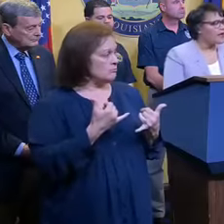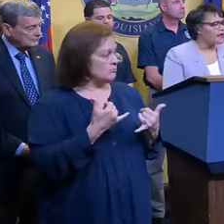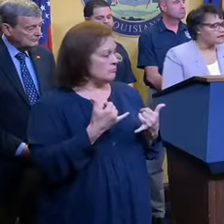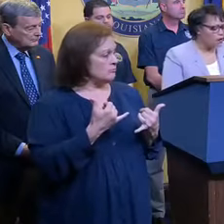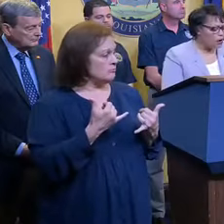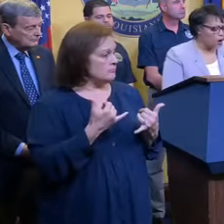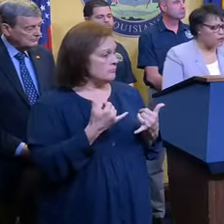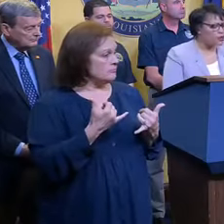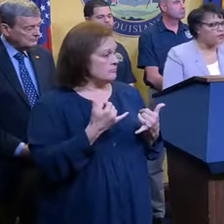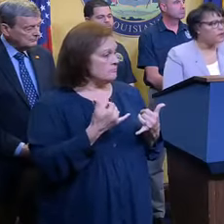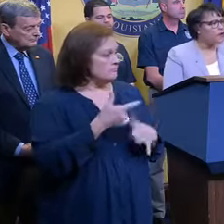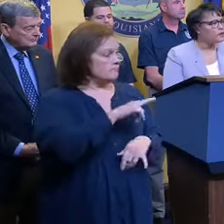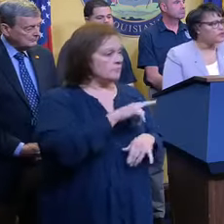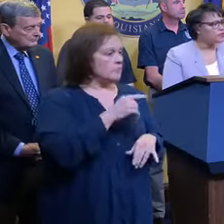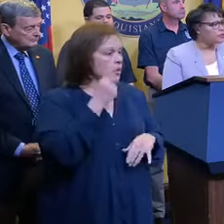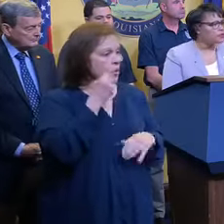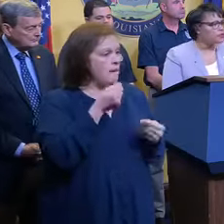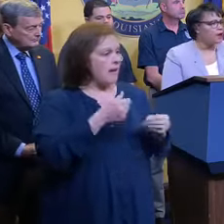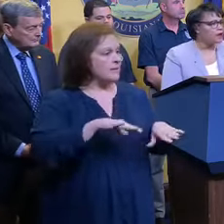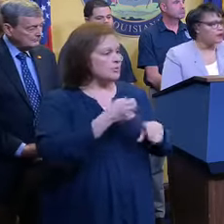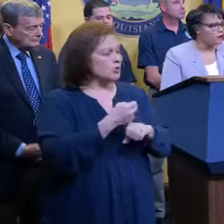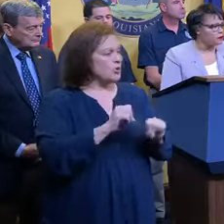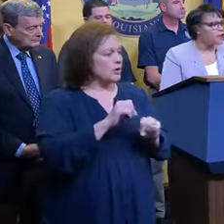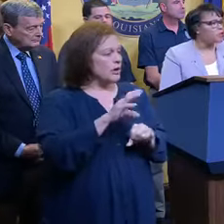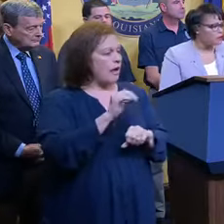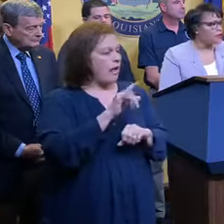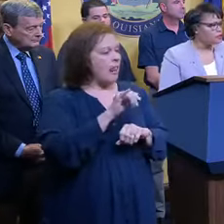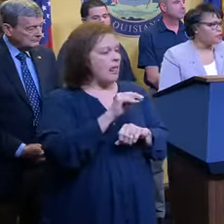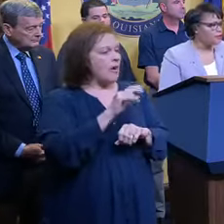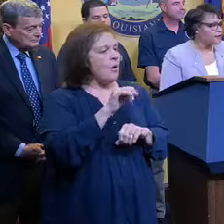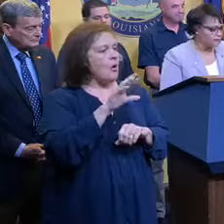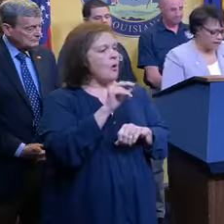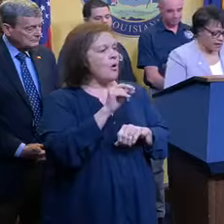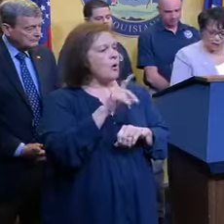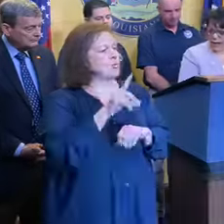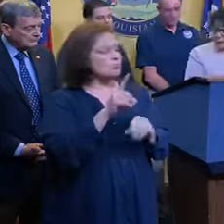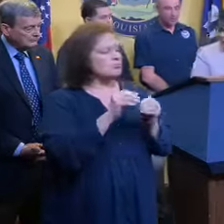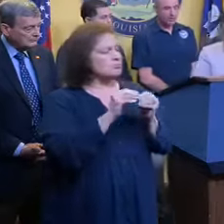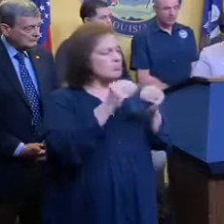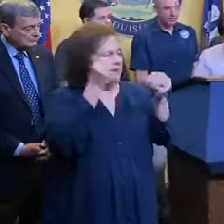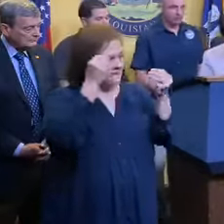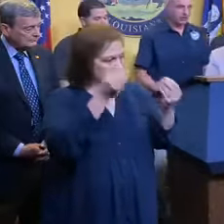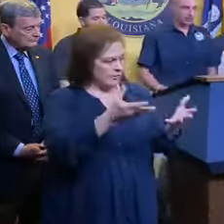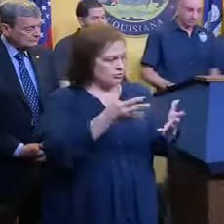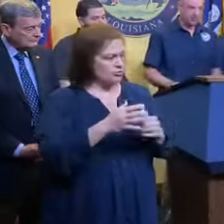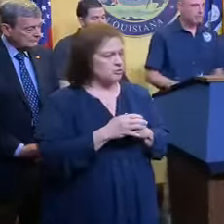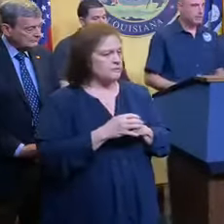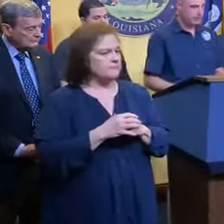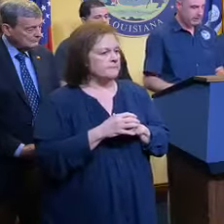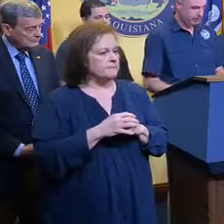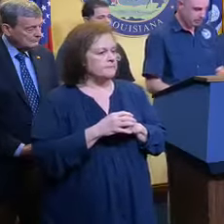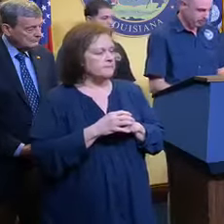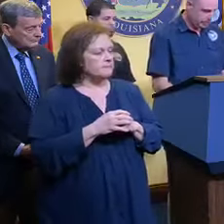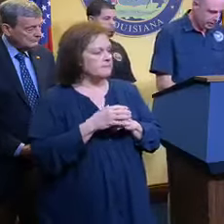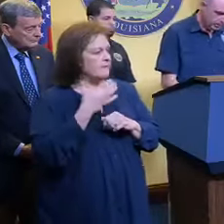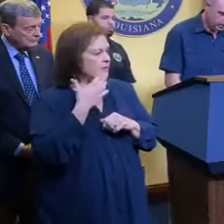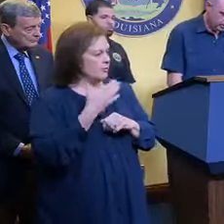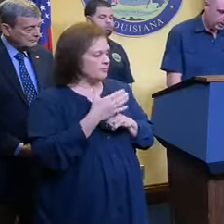to ask our Director of Homeland Security, Colin Arnold, to update you at this time. Colin? Thank you, Mayor. Good evening,